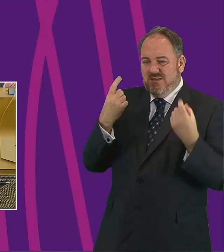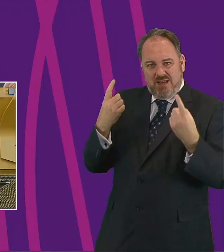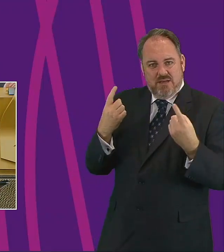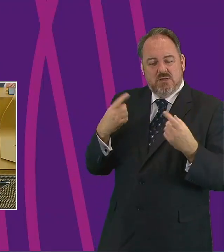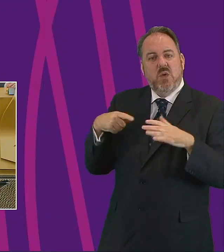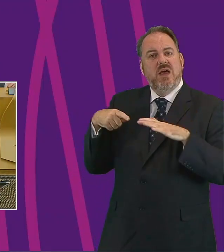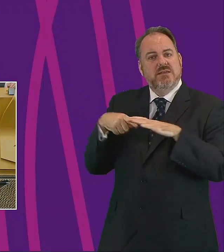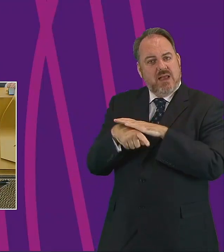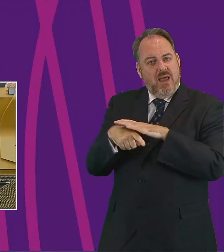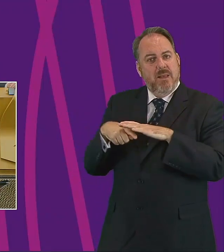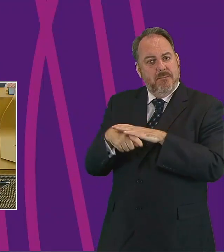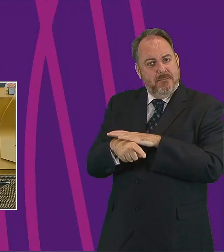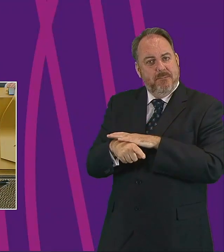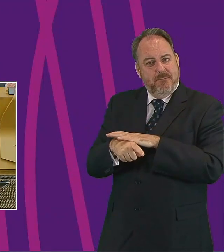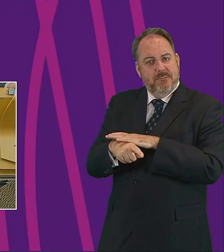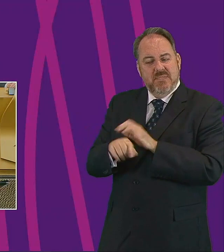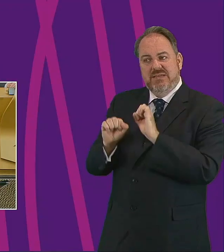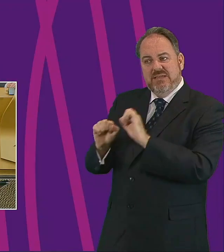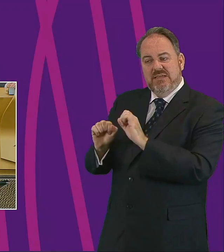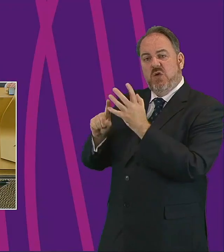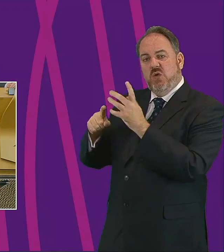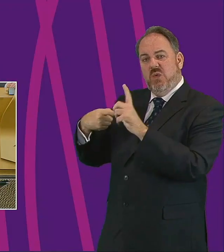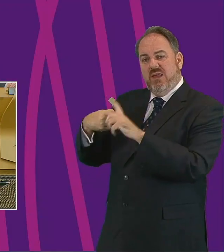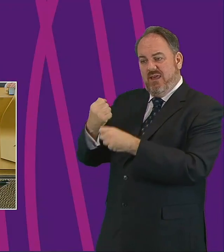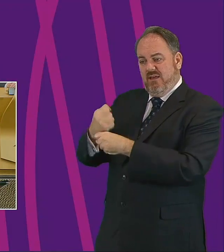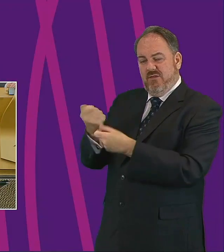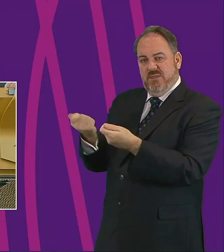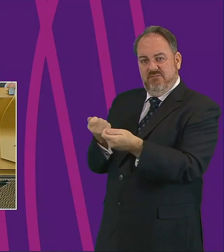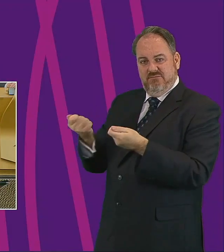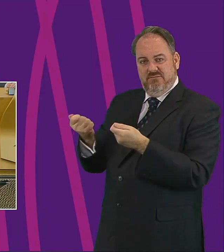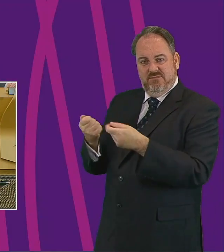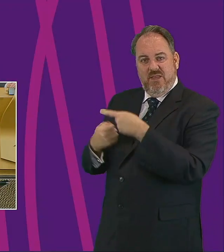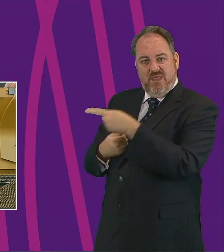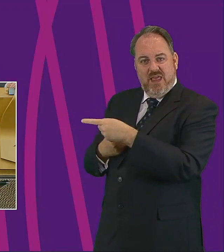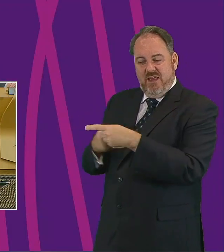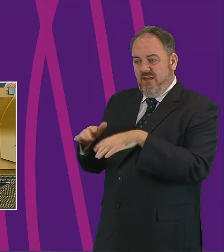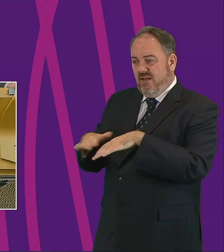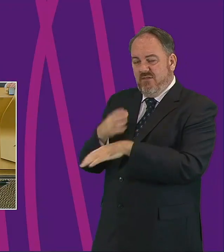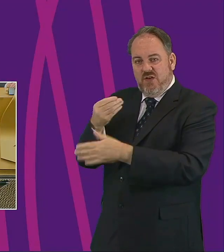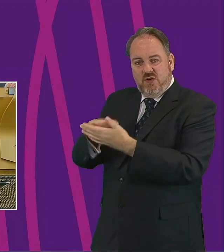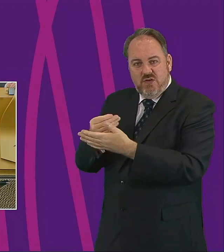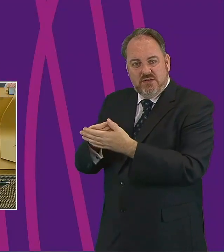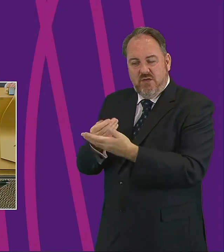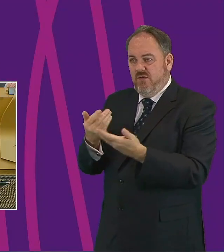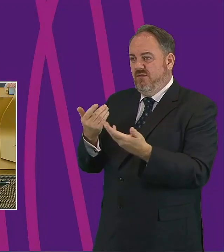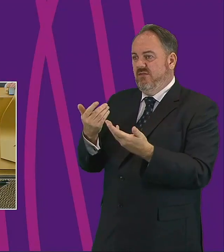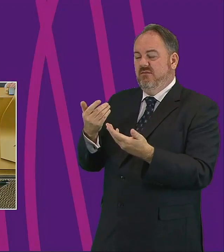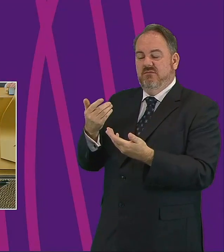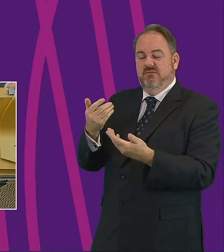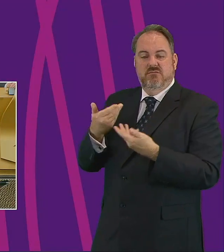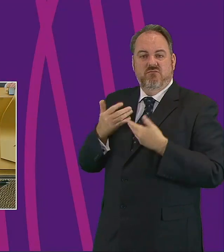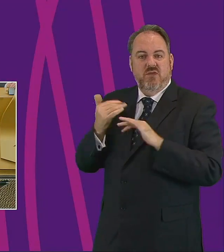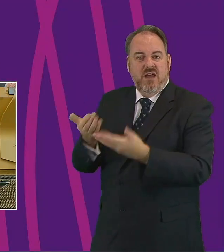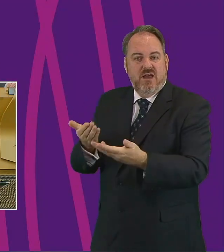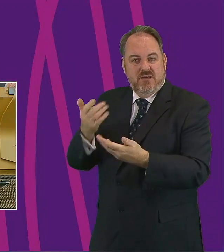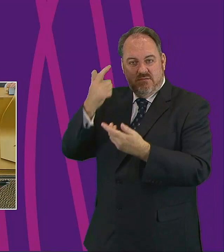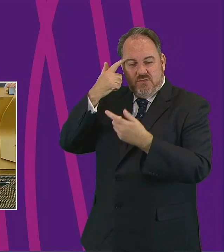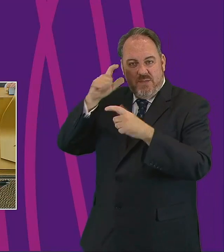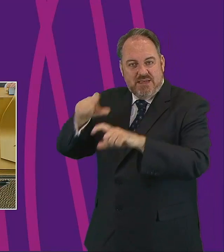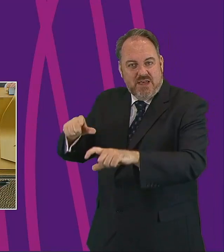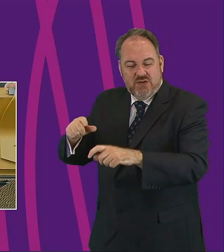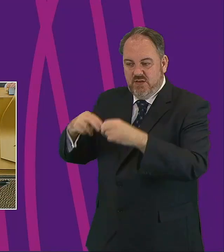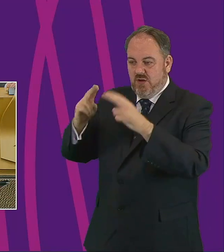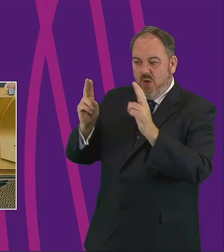is wholly reserved to the UK Government, and that includes the procurement and the operation of asylum accommodation and the support contracts. The